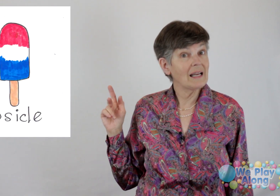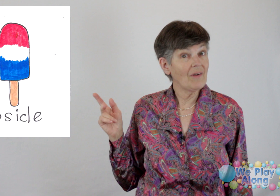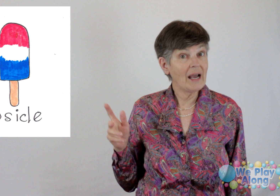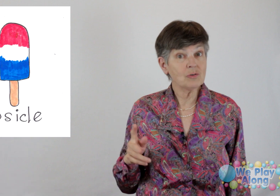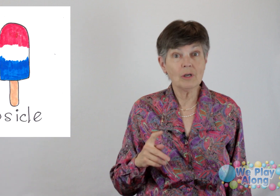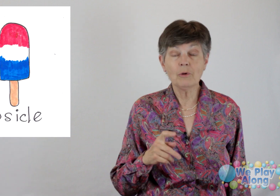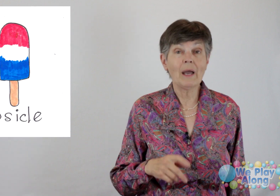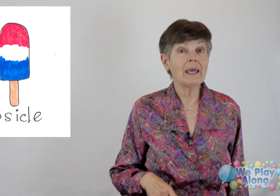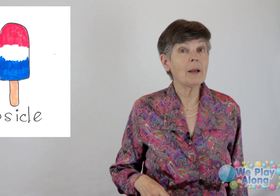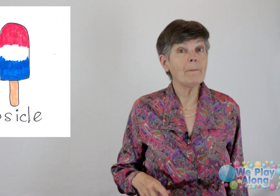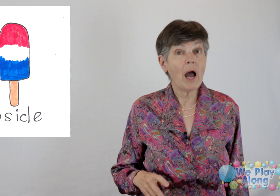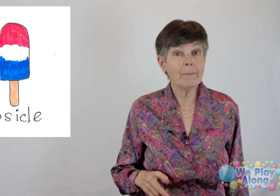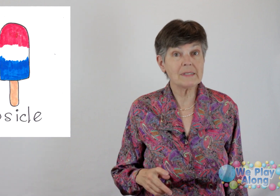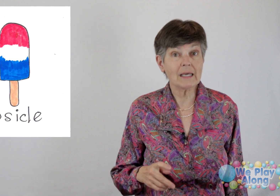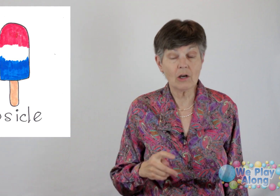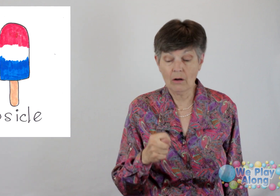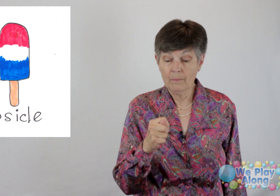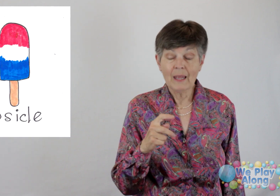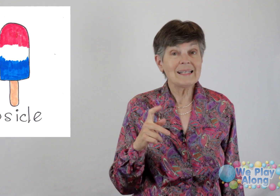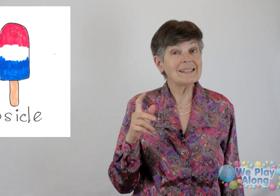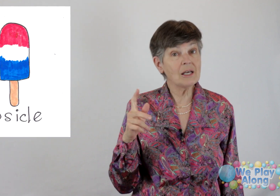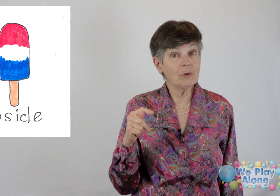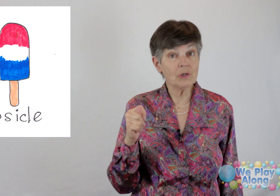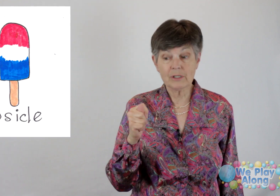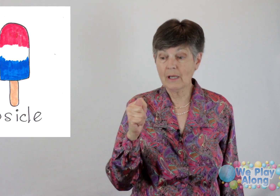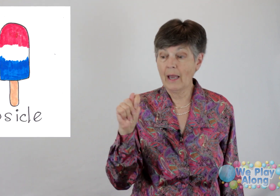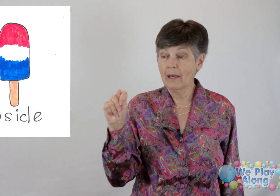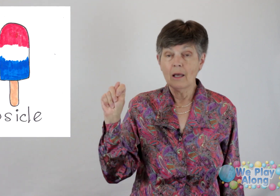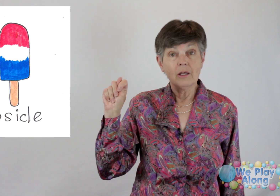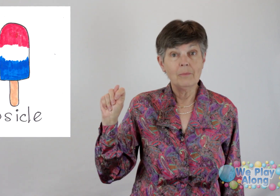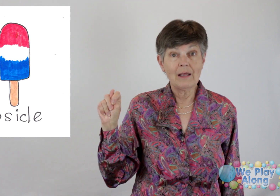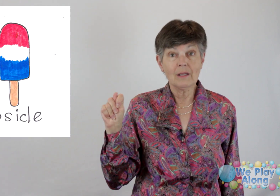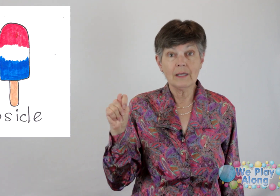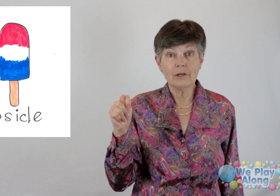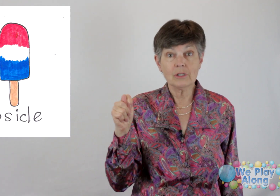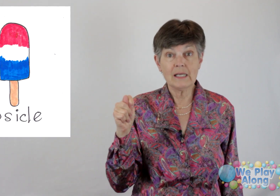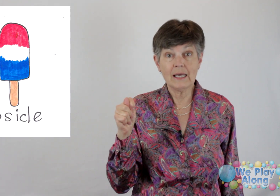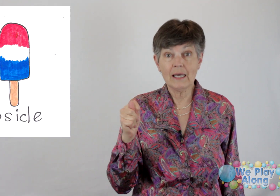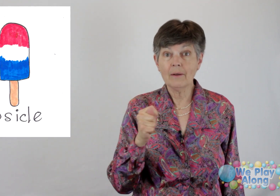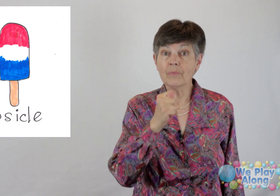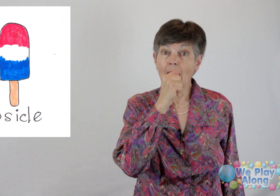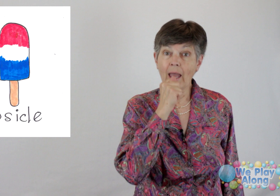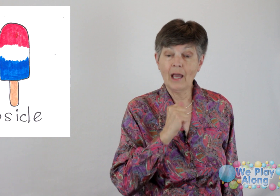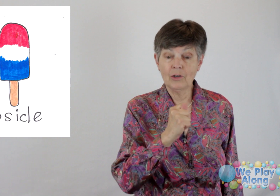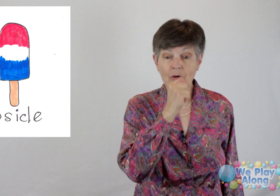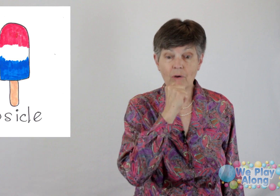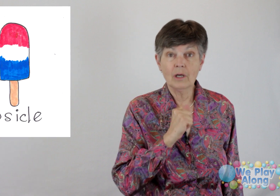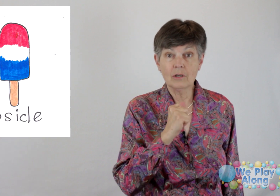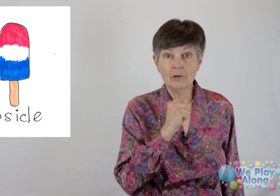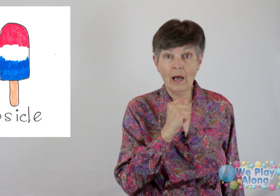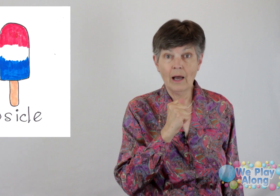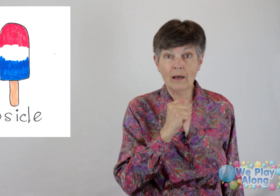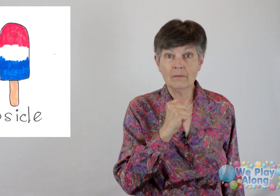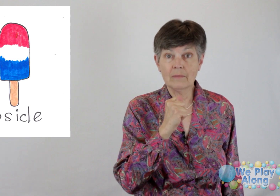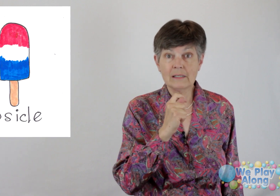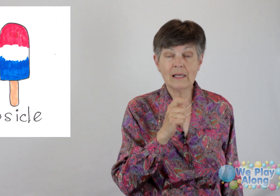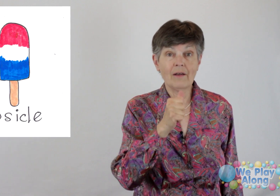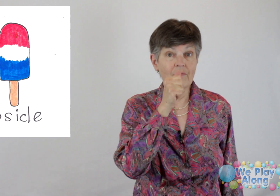of ice cream, you might get a popsicle. Similar sign. You make the letter T, and you, instead of like